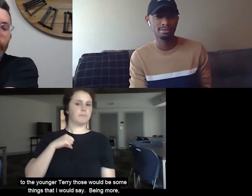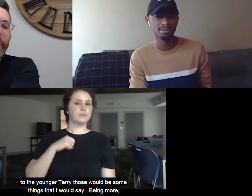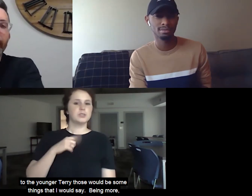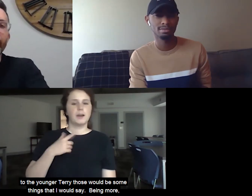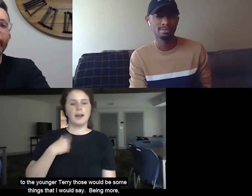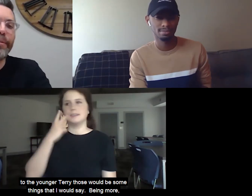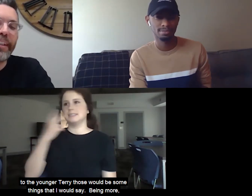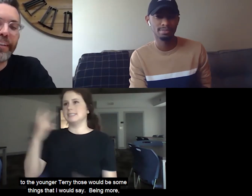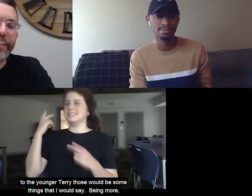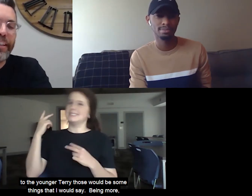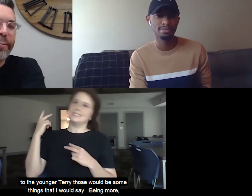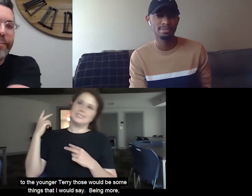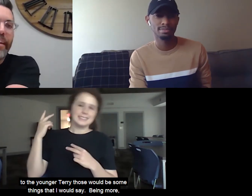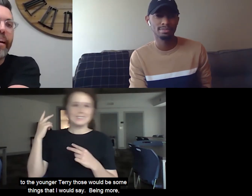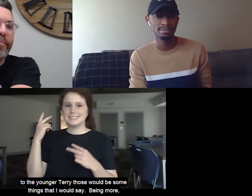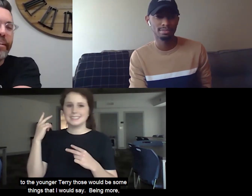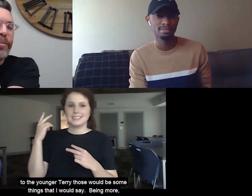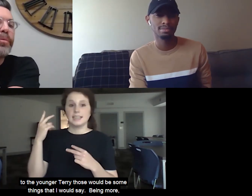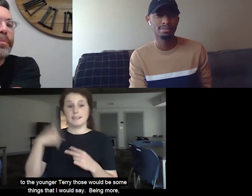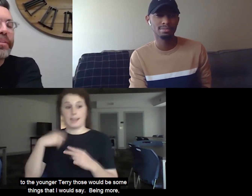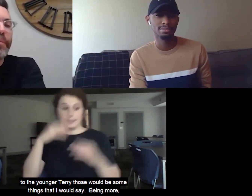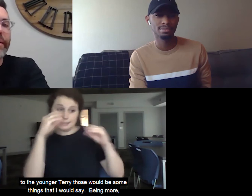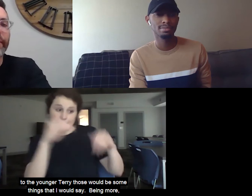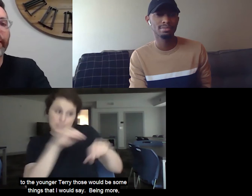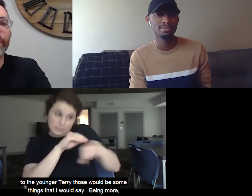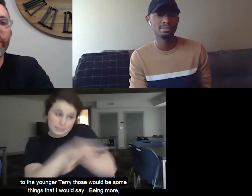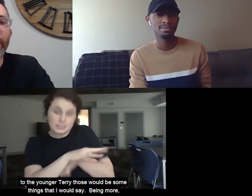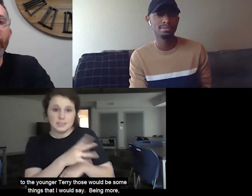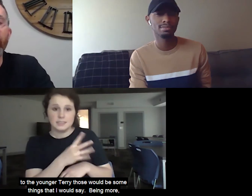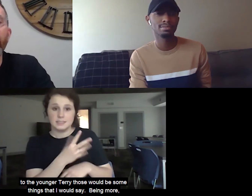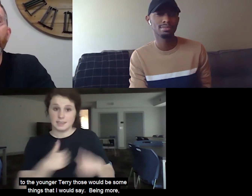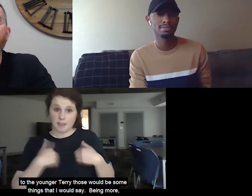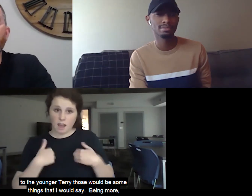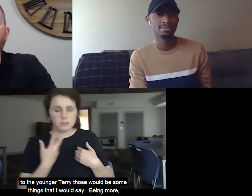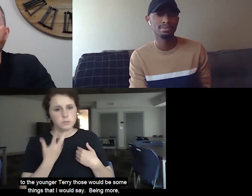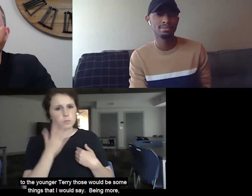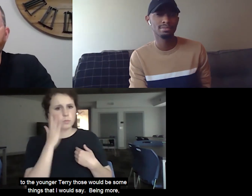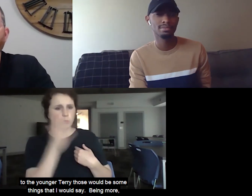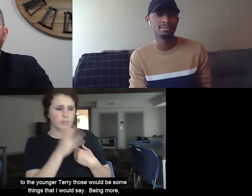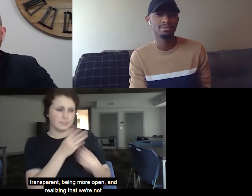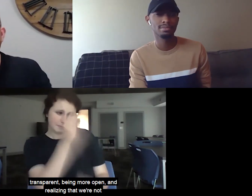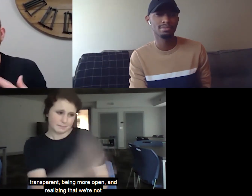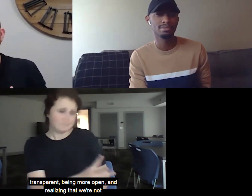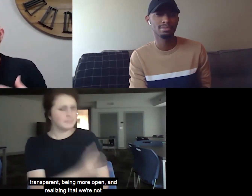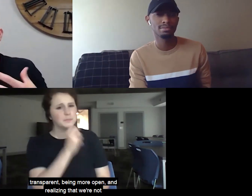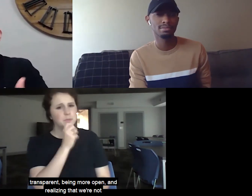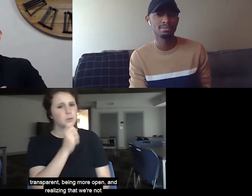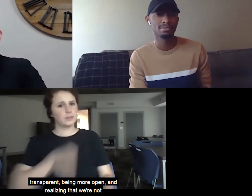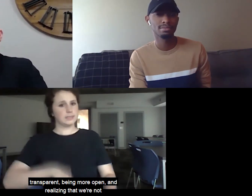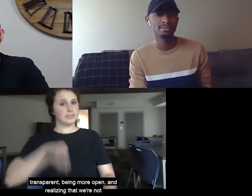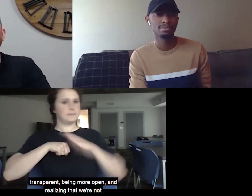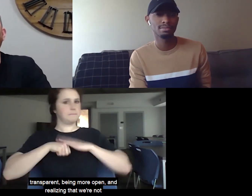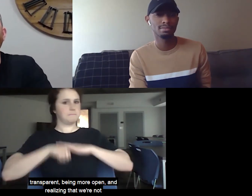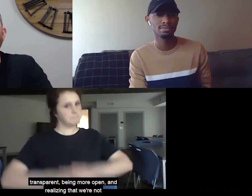if I could speak to the younger Terry, those would be some things that I would say, of being more transparent,